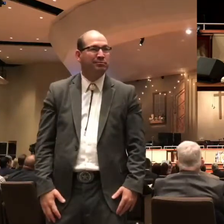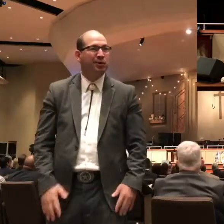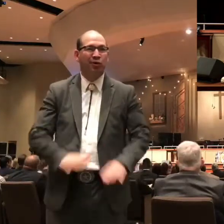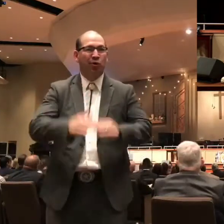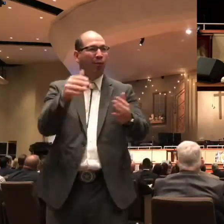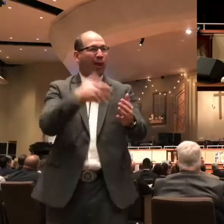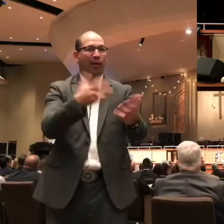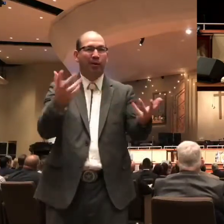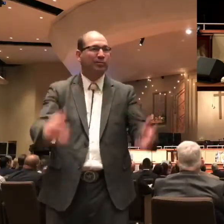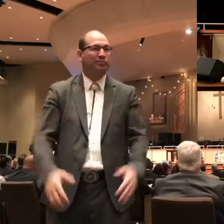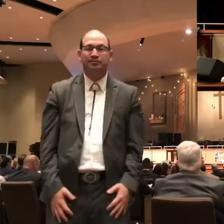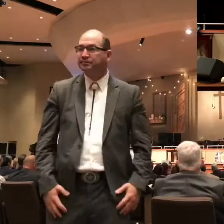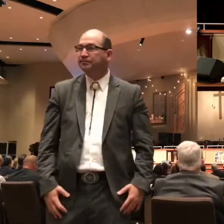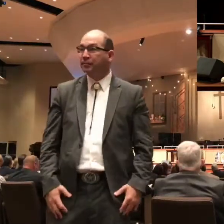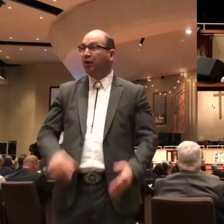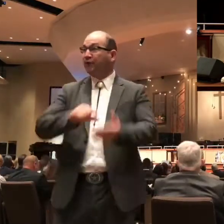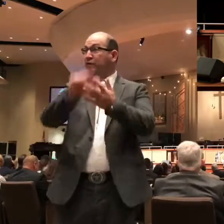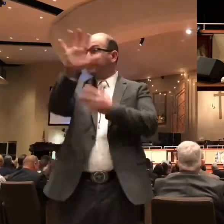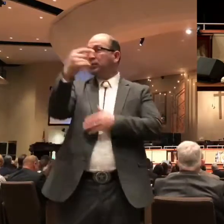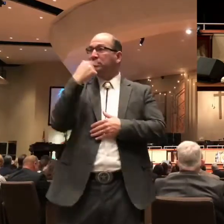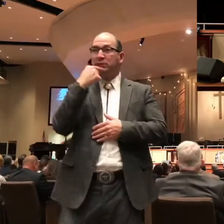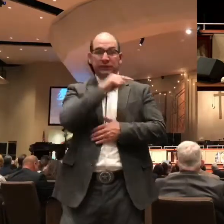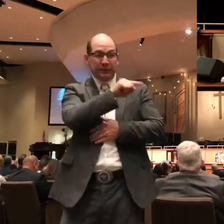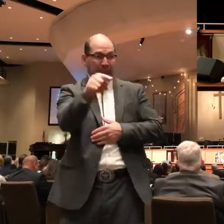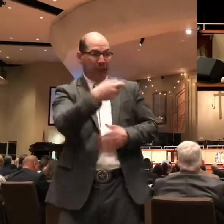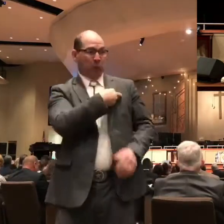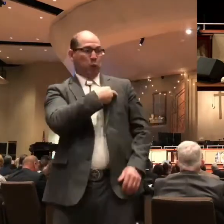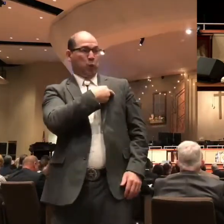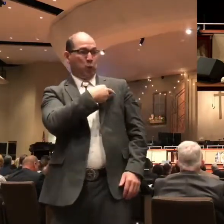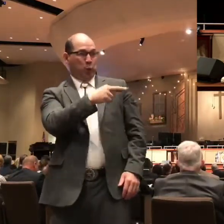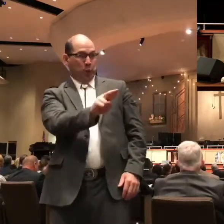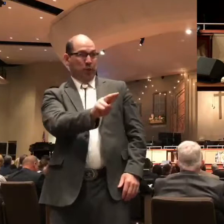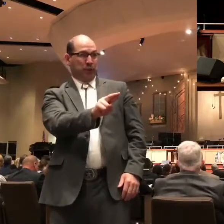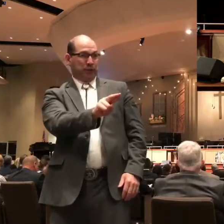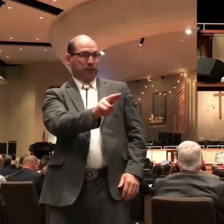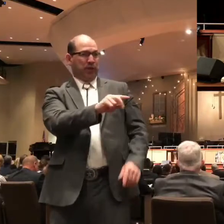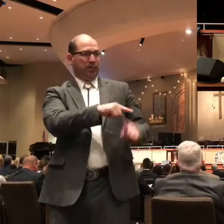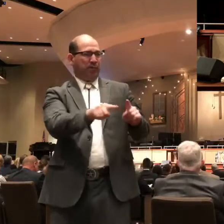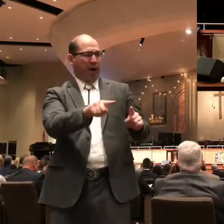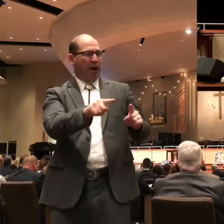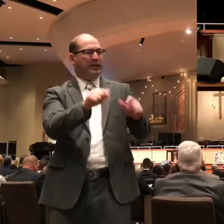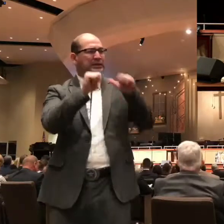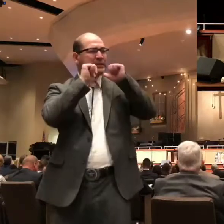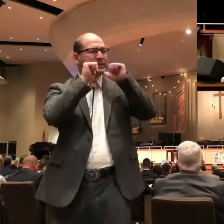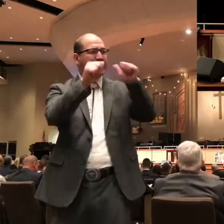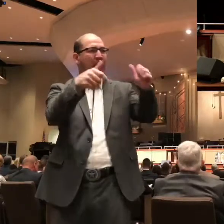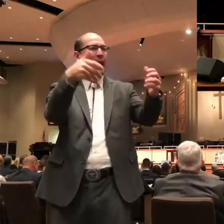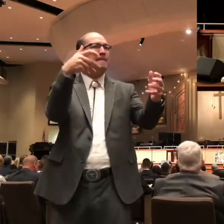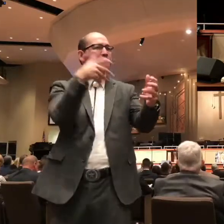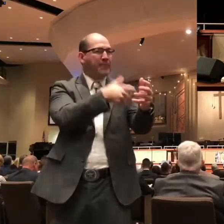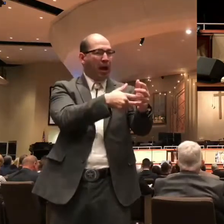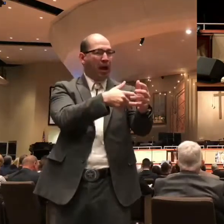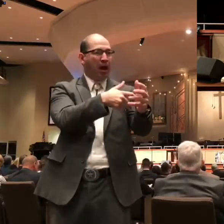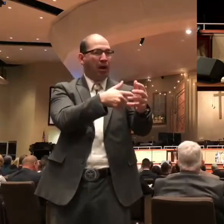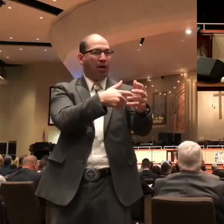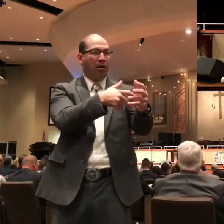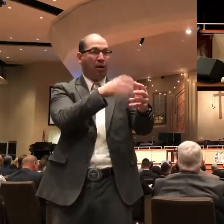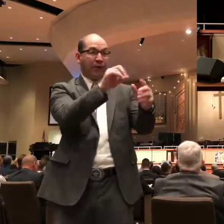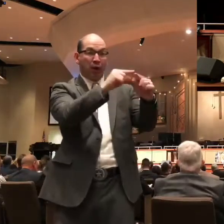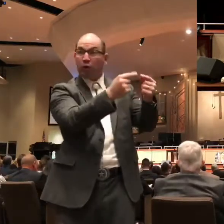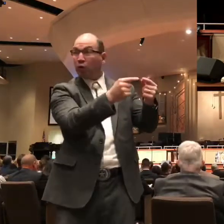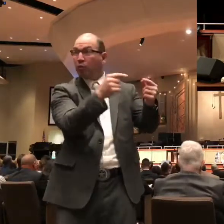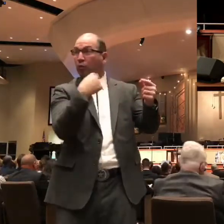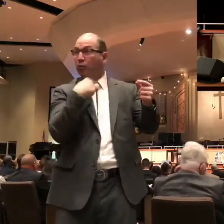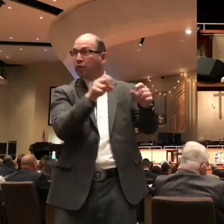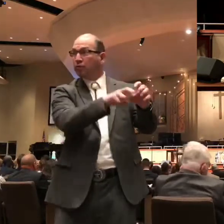thereof. Notice that again in verse 5, having a form of godliness, but denying the power thereof, from such turn